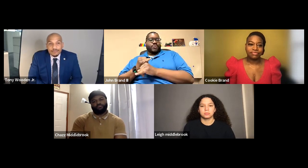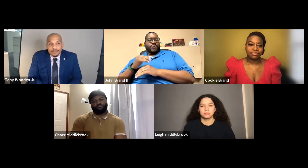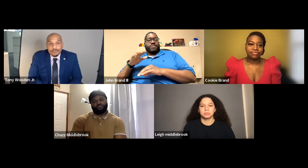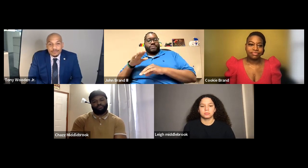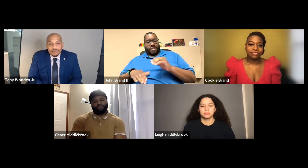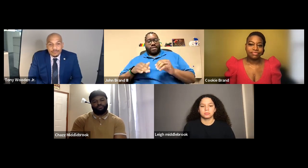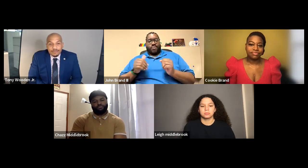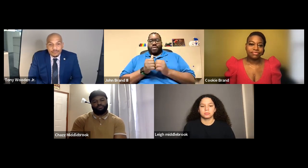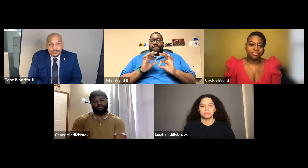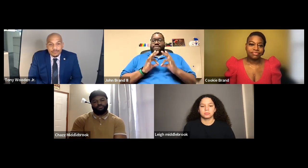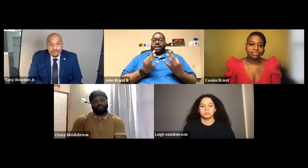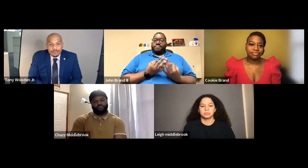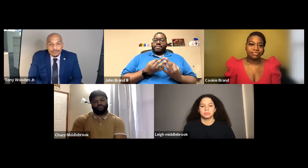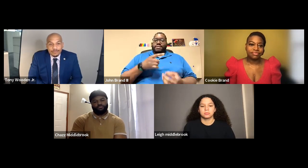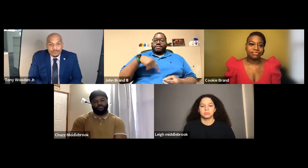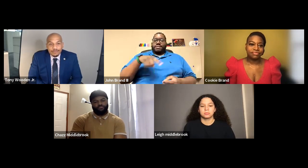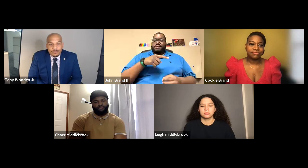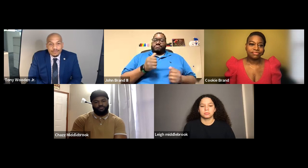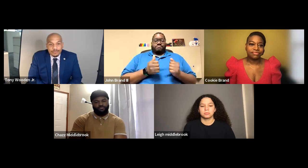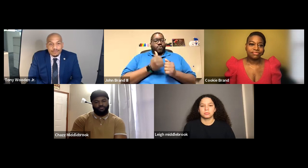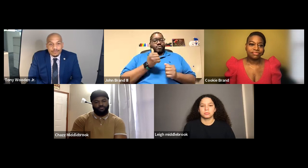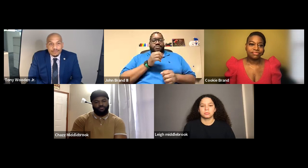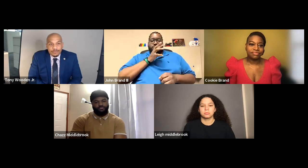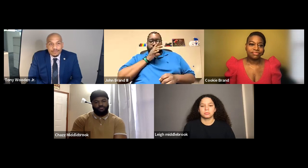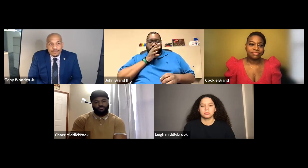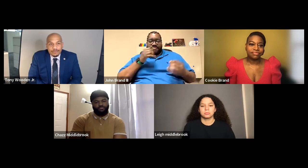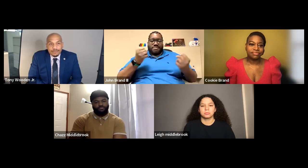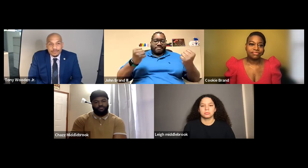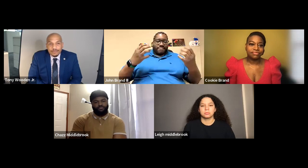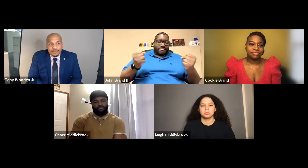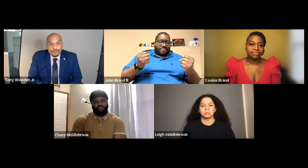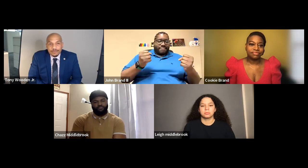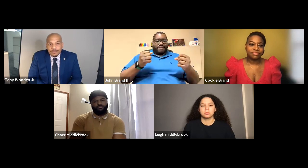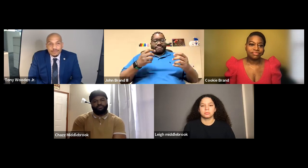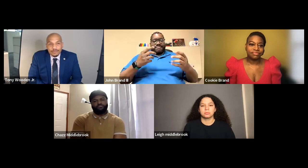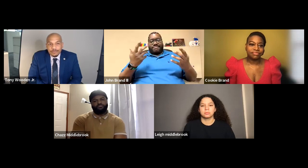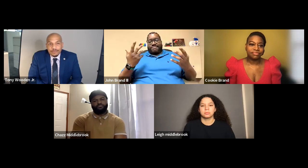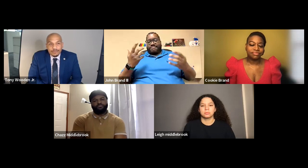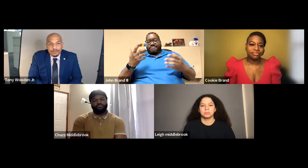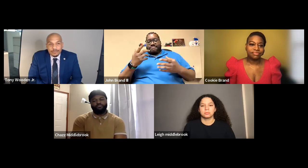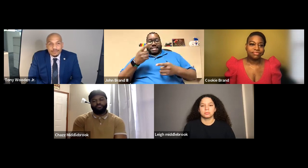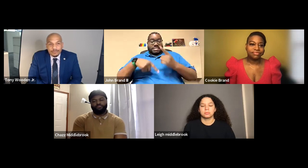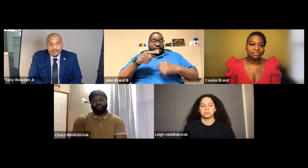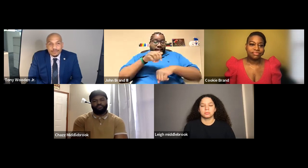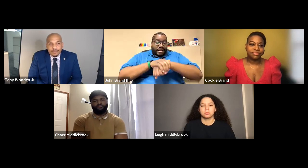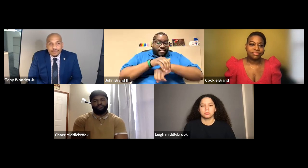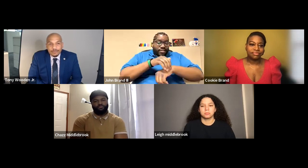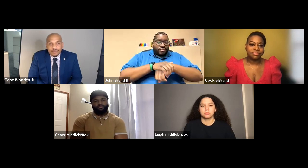more ASL in the deaf school than with the family, of course, because most of the family signs or